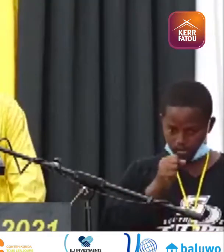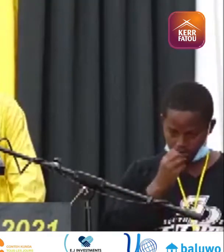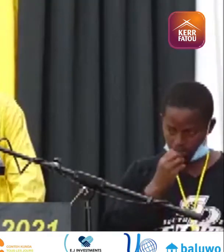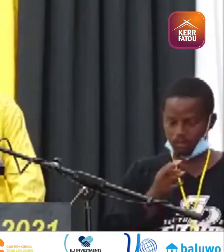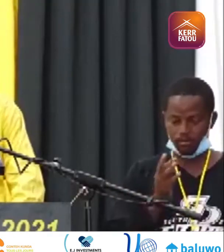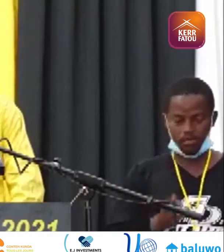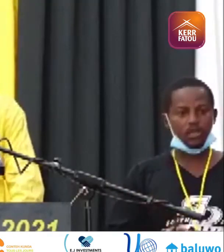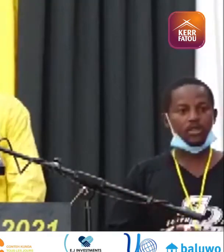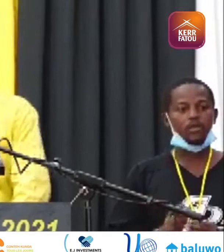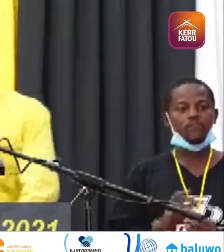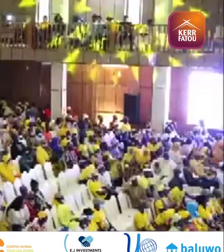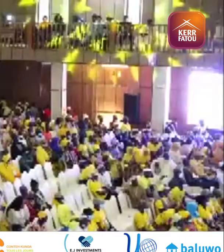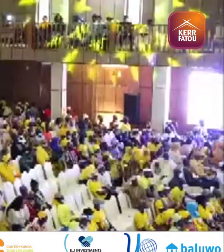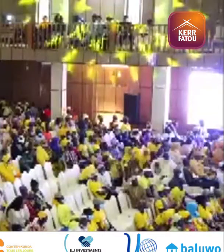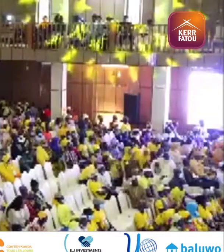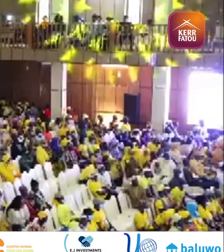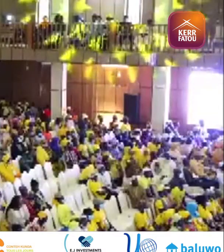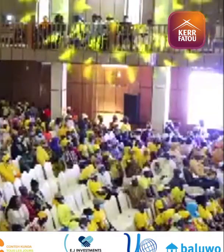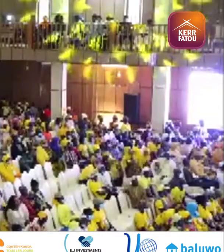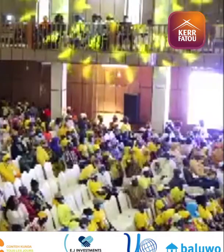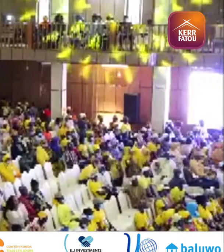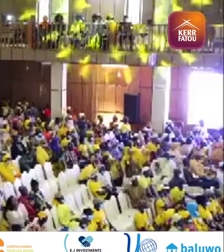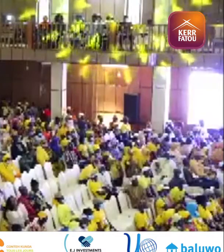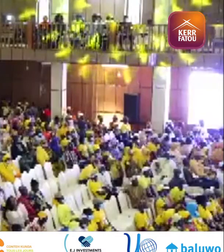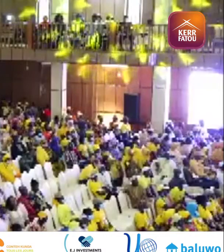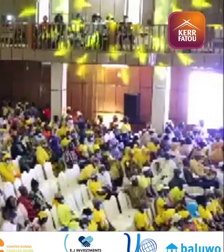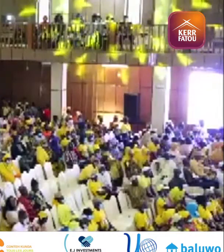wai na banke rodi.